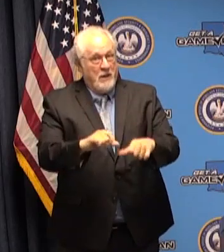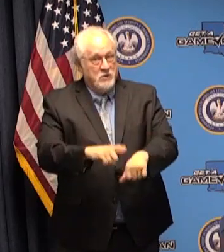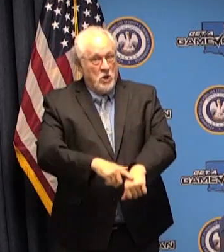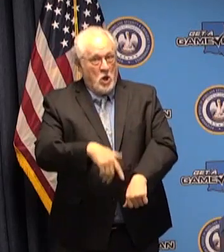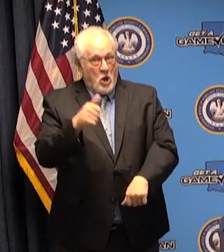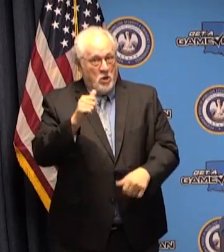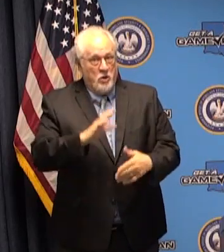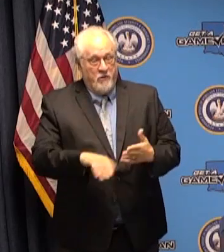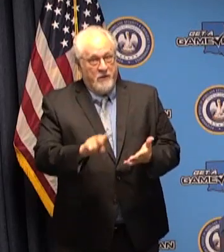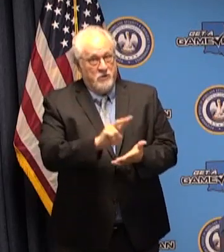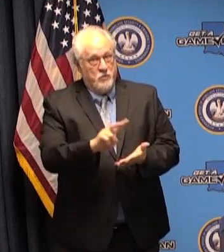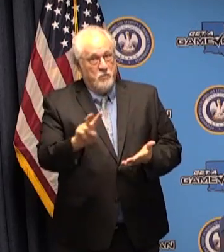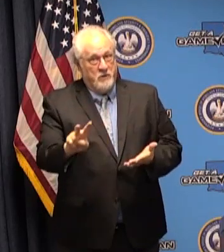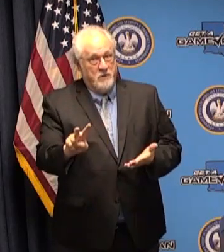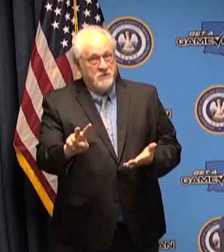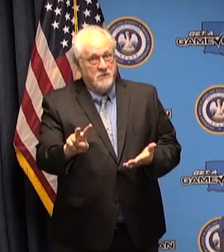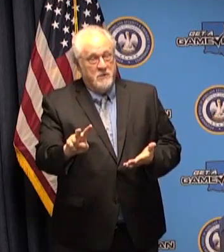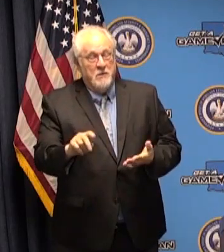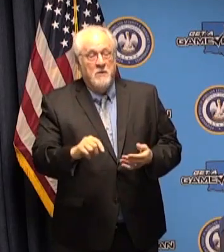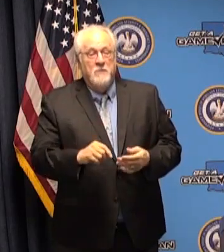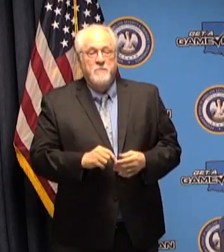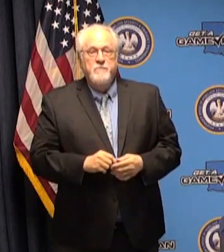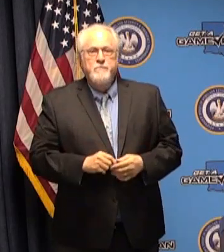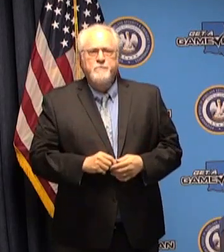longer than the next 2 weeks.